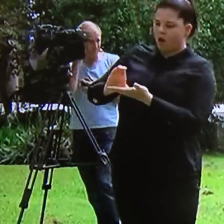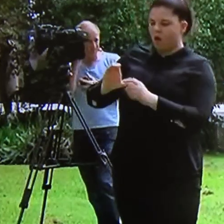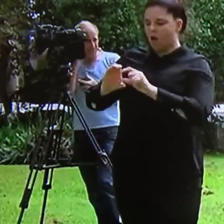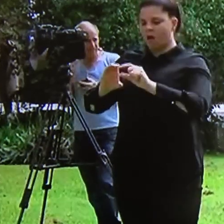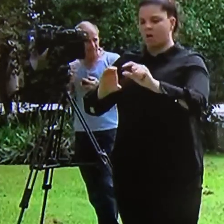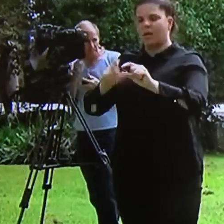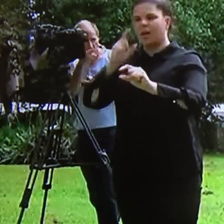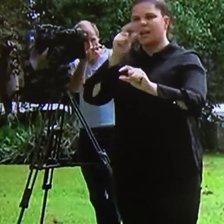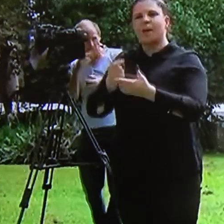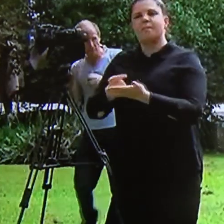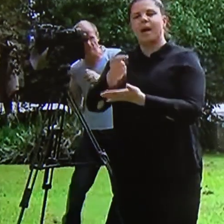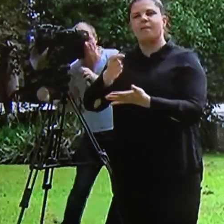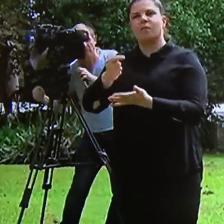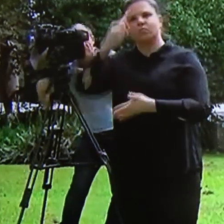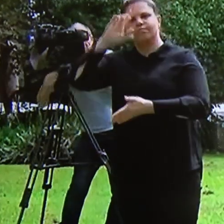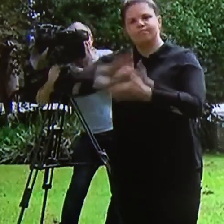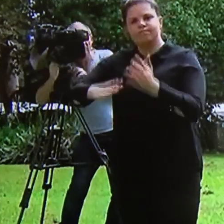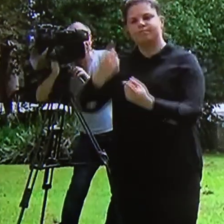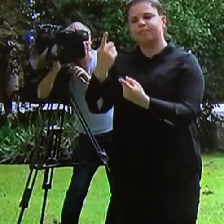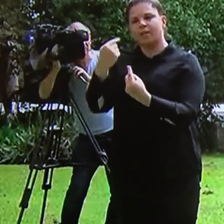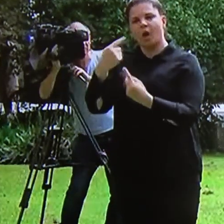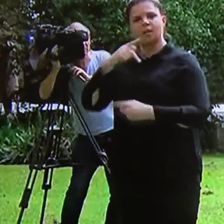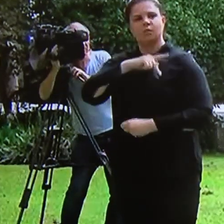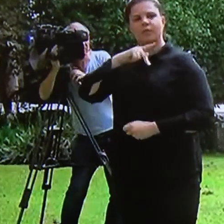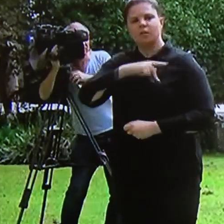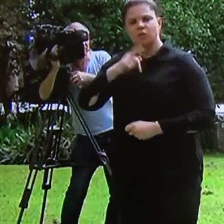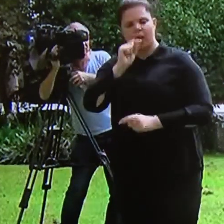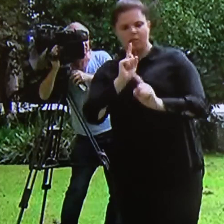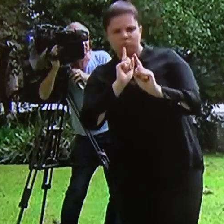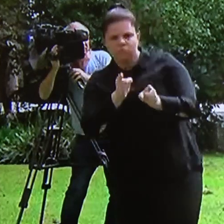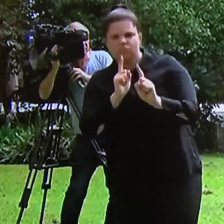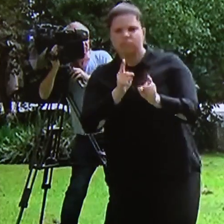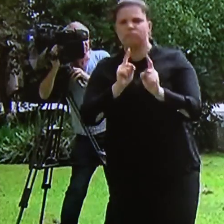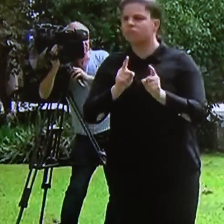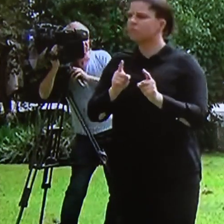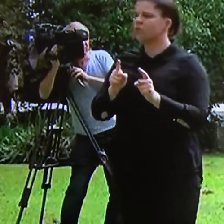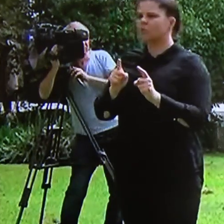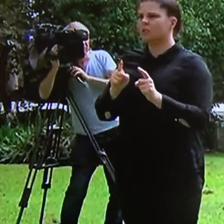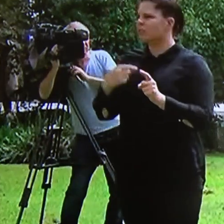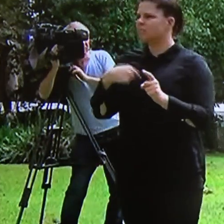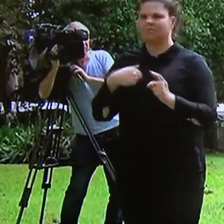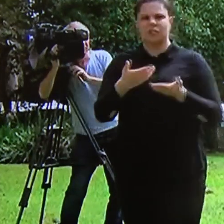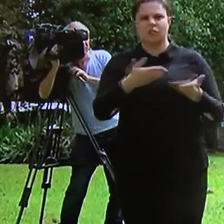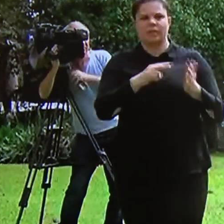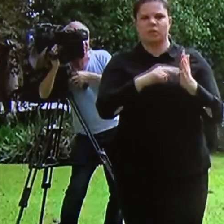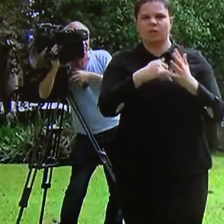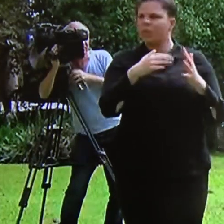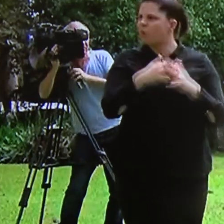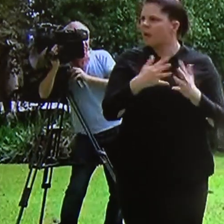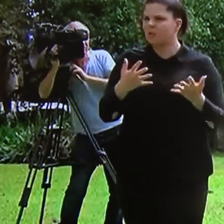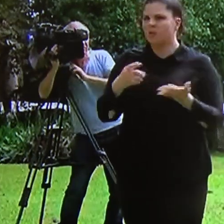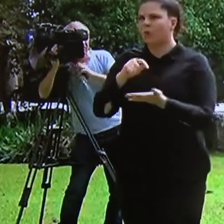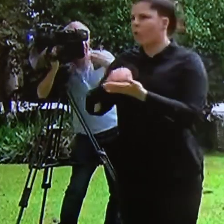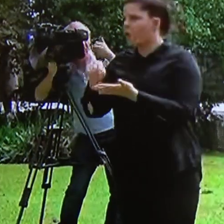get advice. Get advice about what's available to you, how do I in fact approach Service New South Wales or the Office of Small Business, or